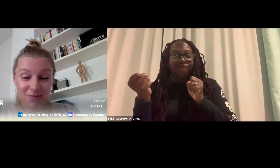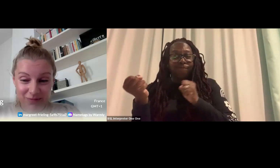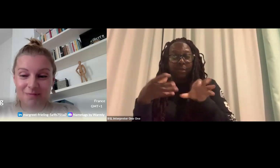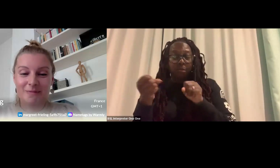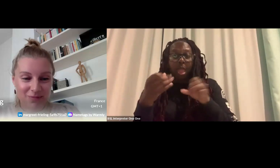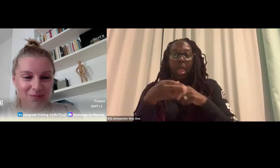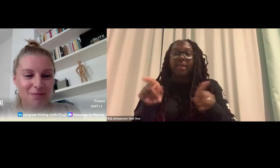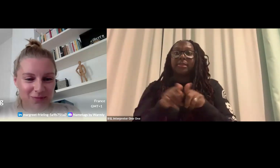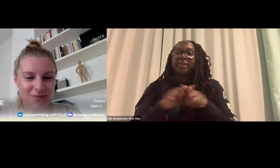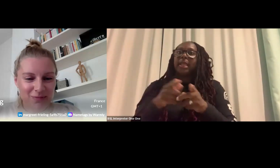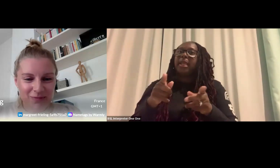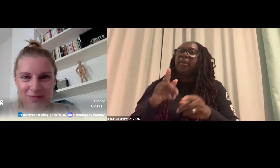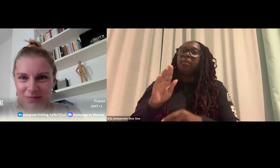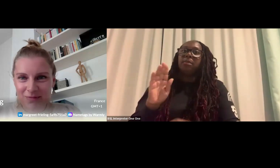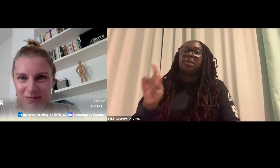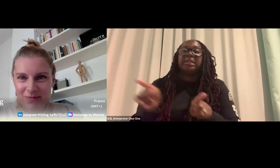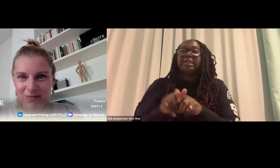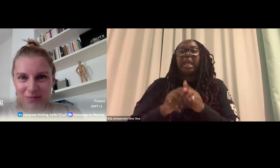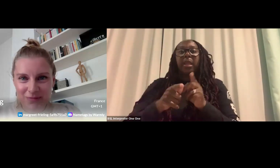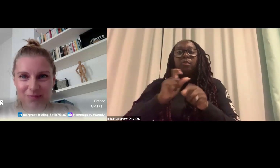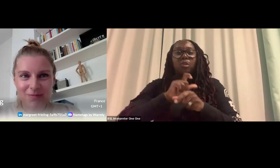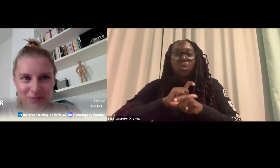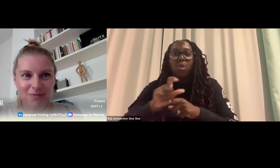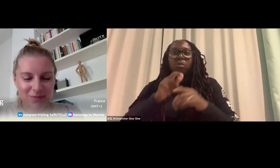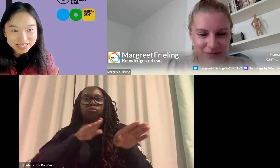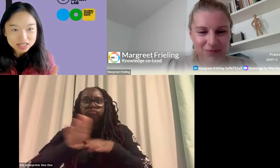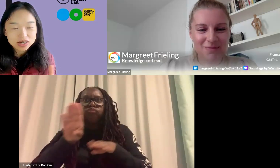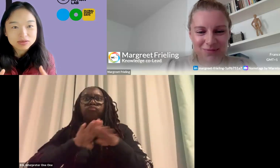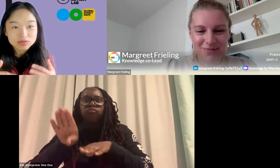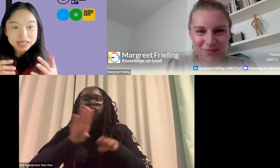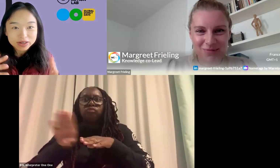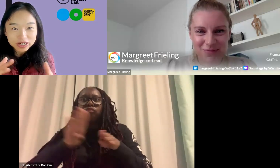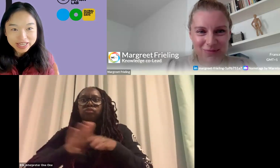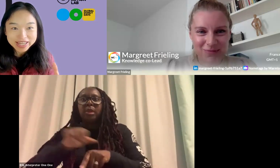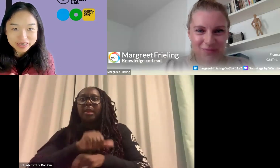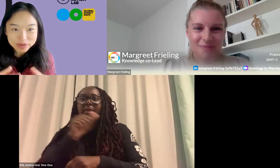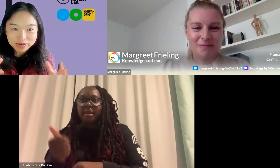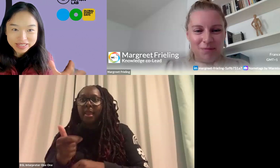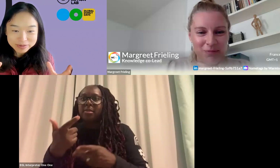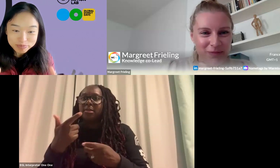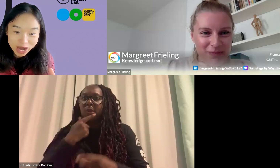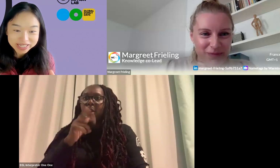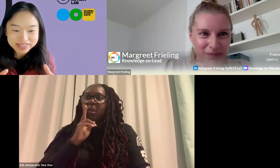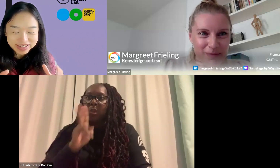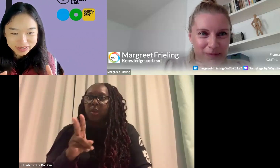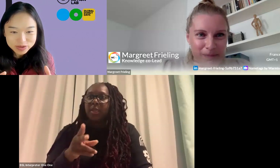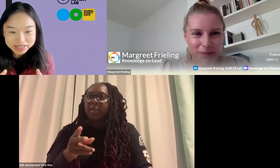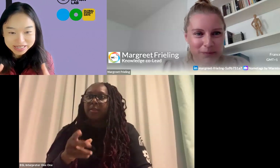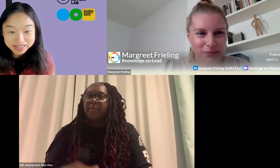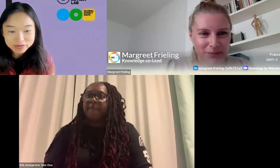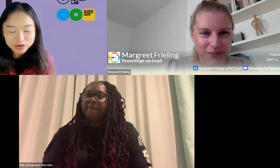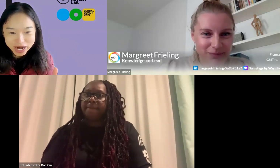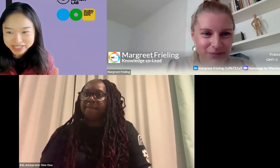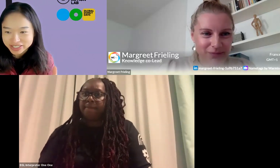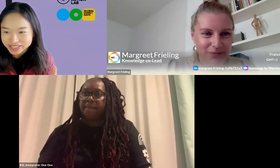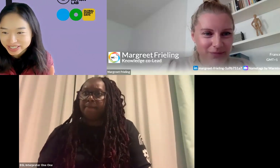useful. And the whole course of essence is learning from practice. So now the next session is really looking at some of the practices on the ground